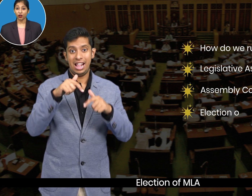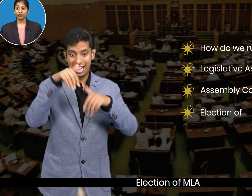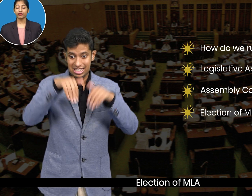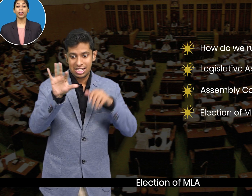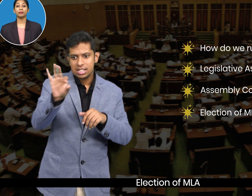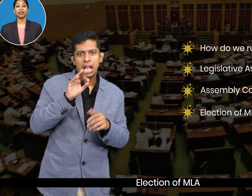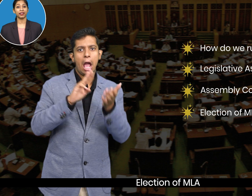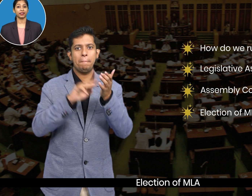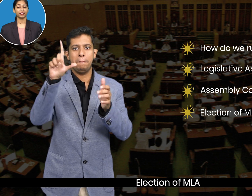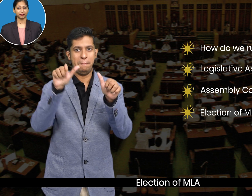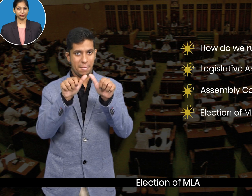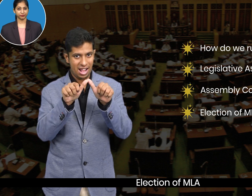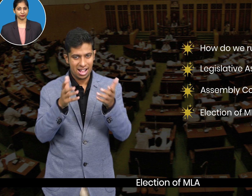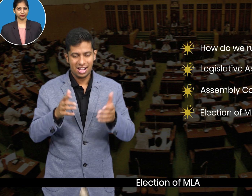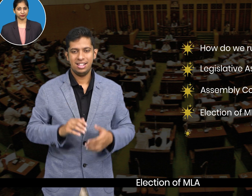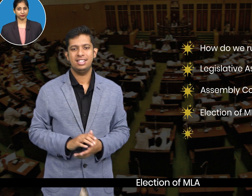Election of MLA.